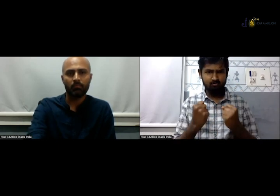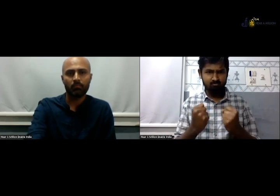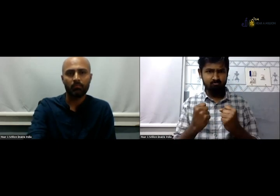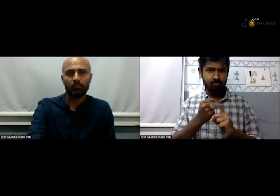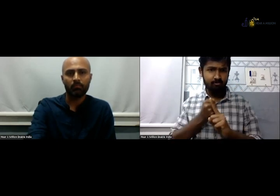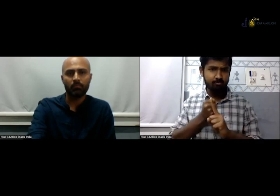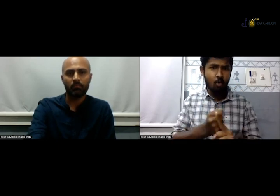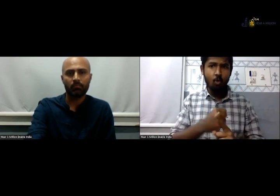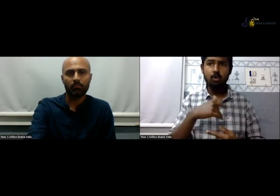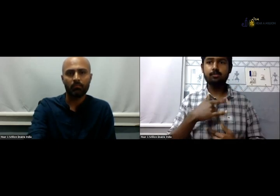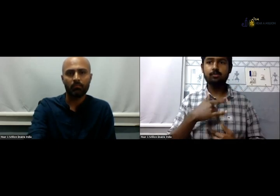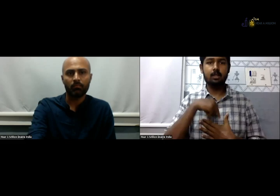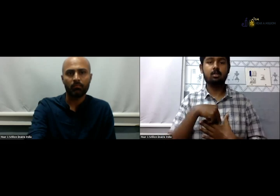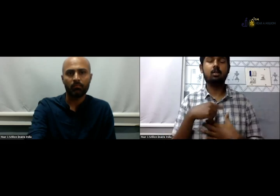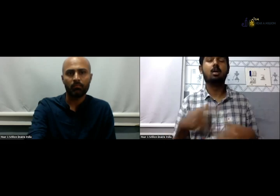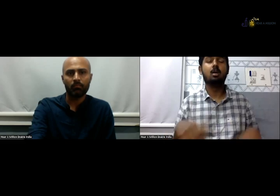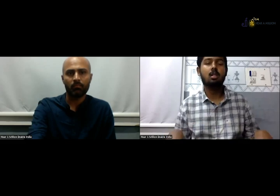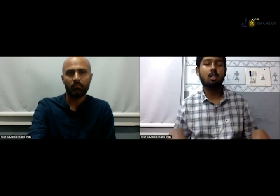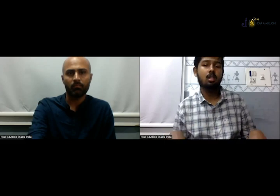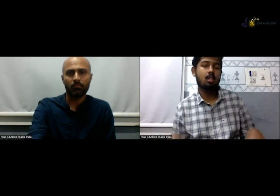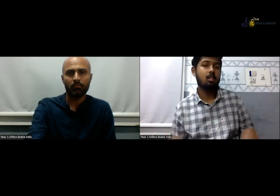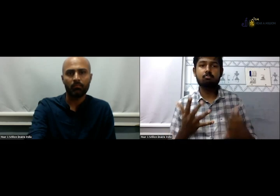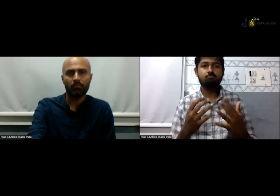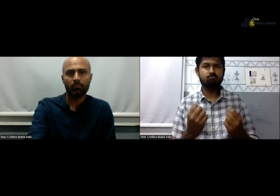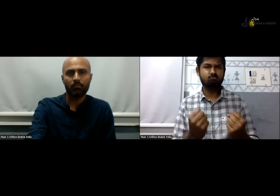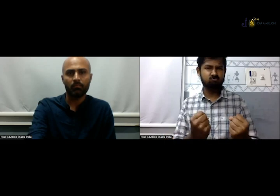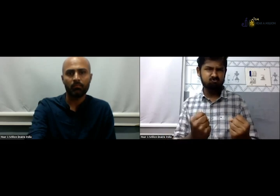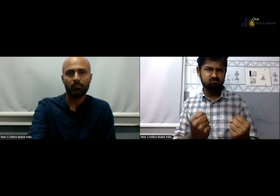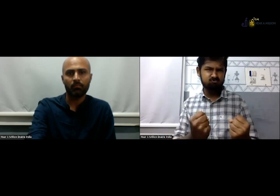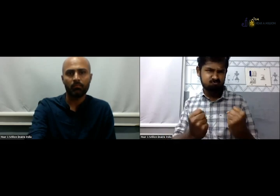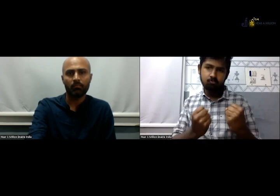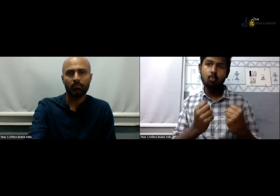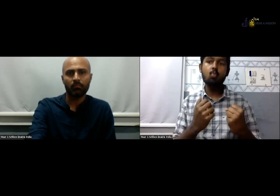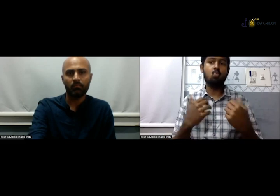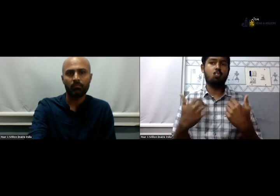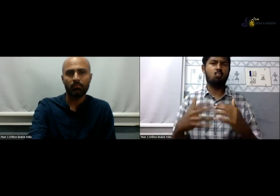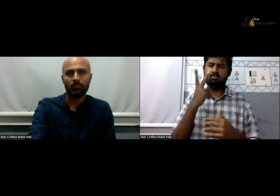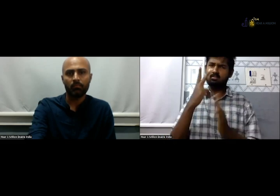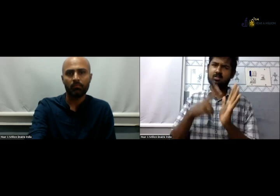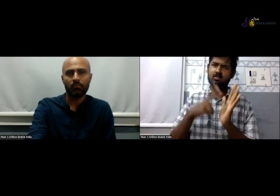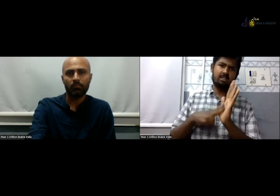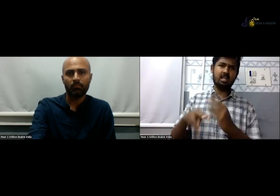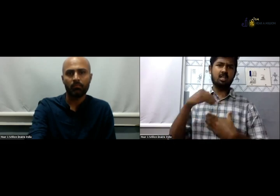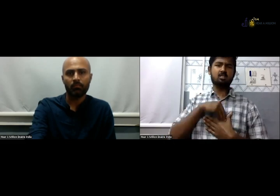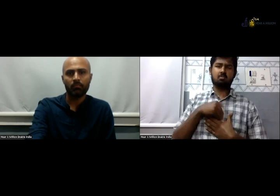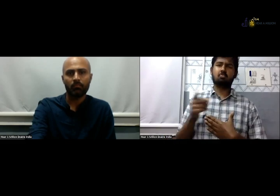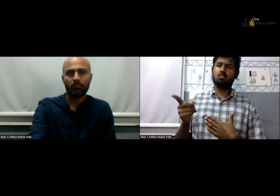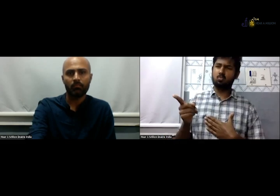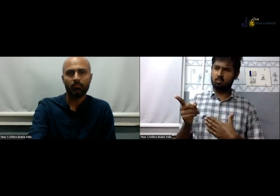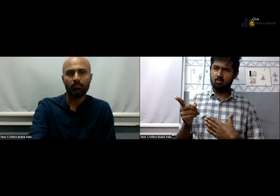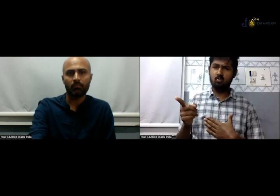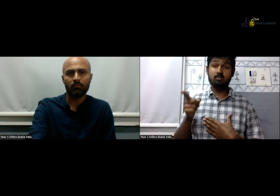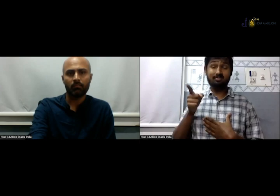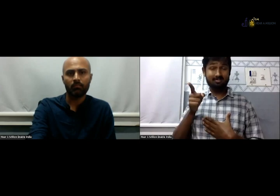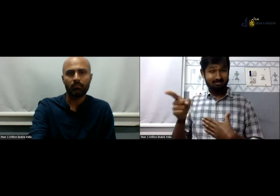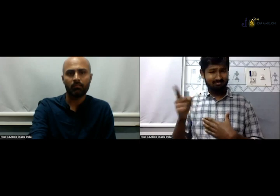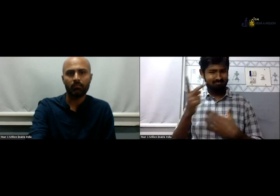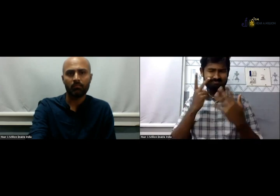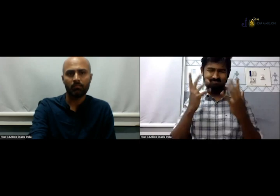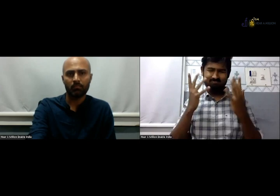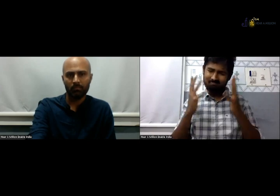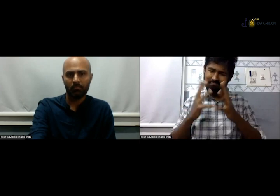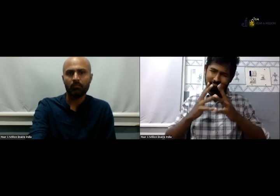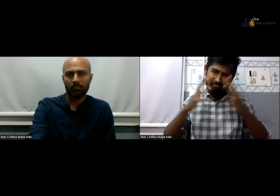was a very natural person. She was a force to nature, very strong, had a zeal in